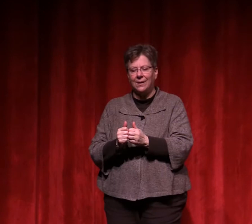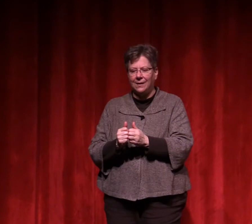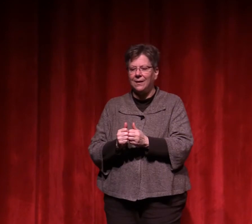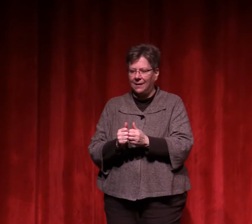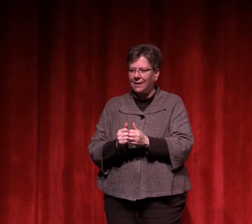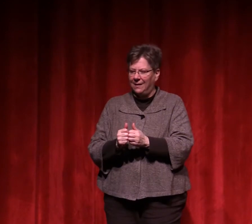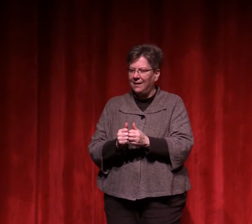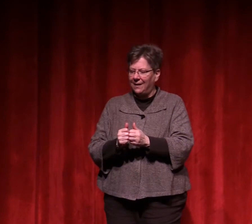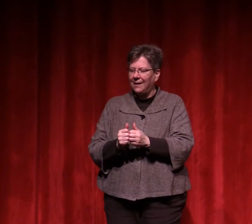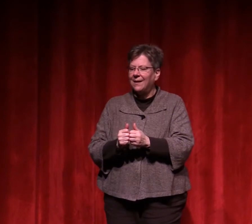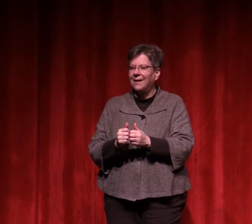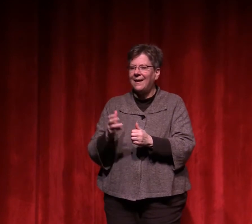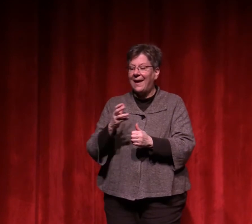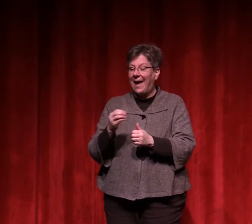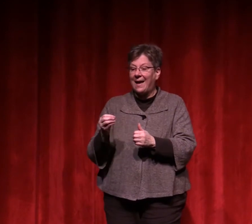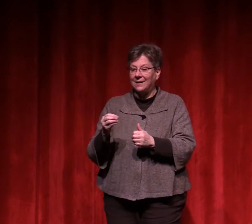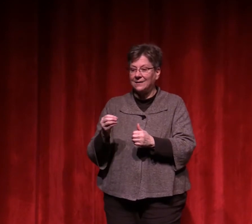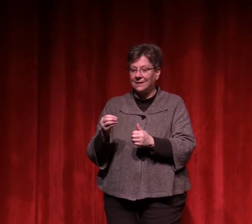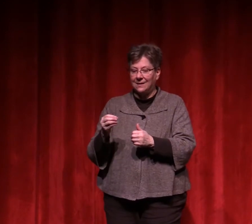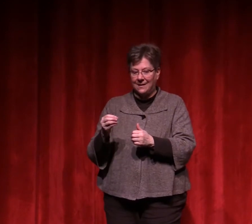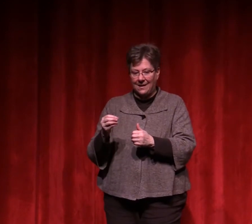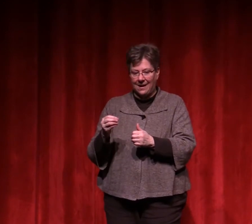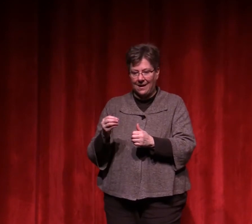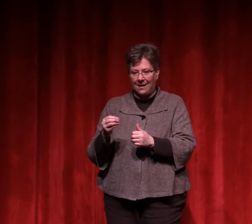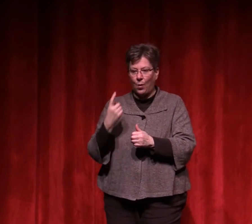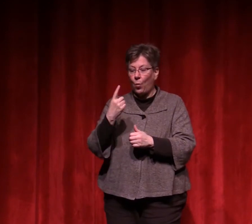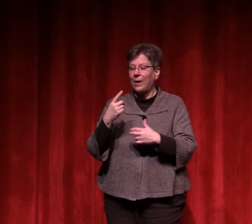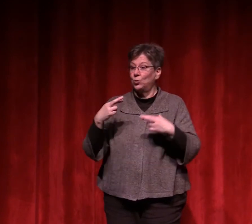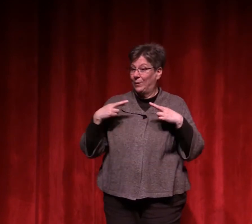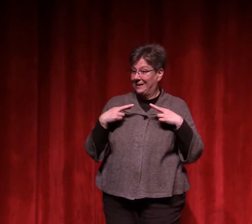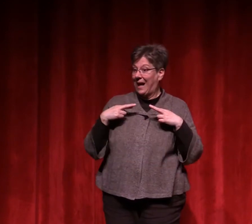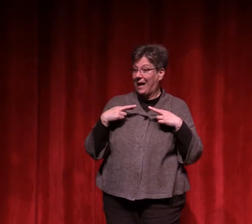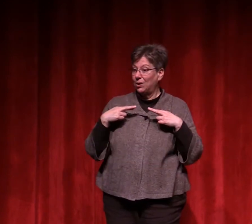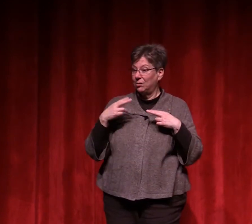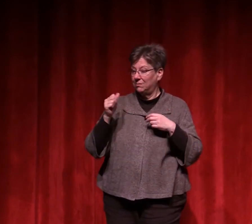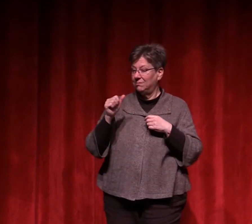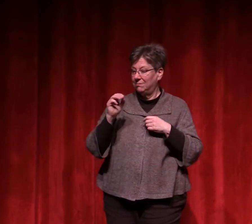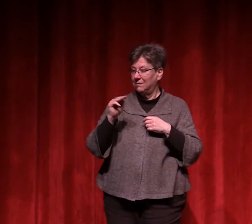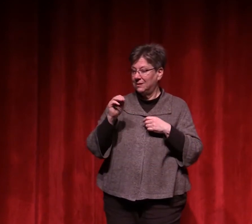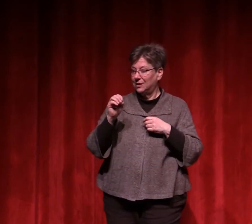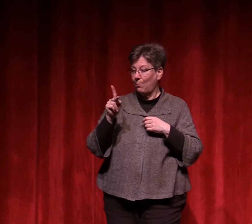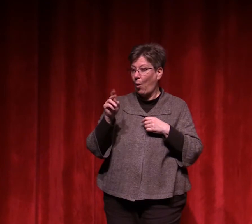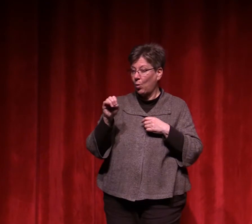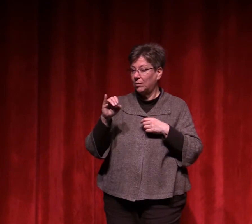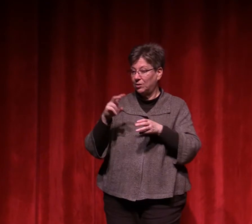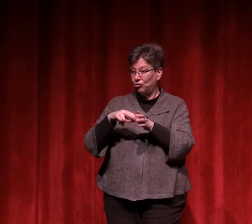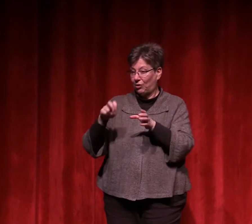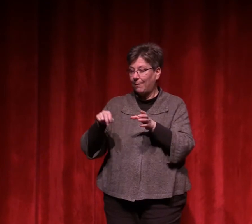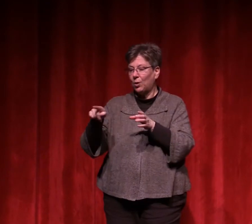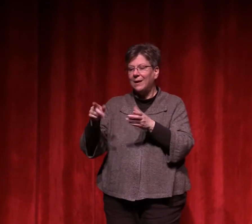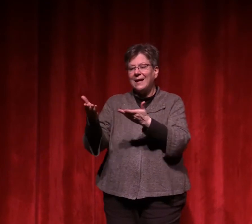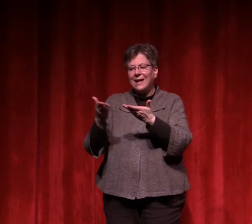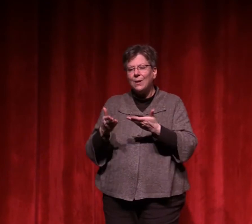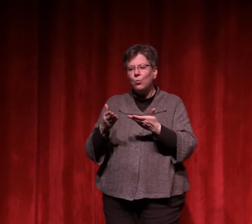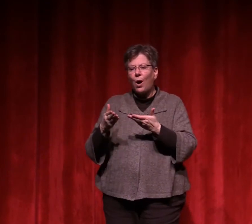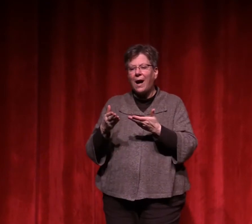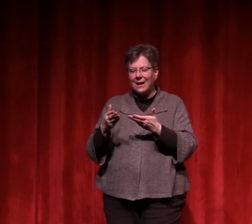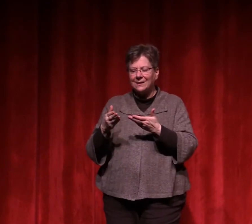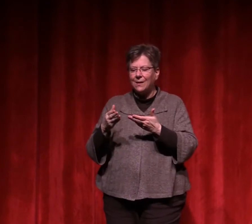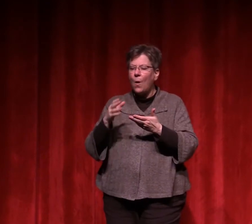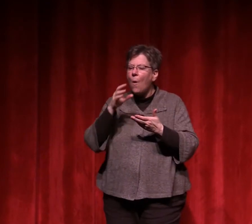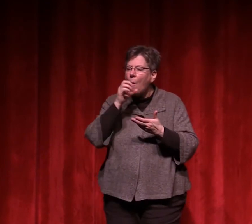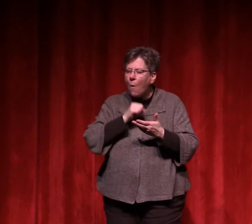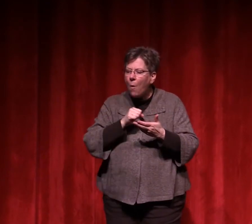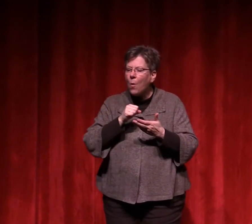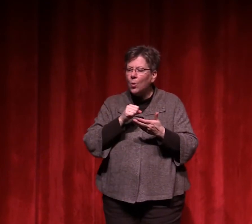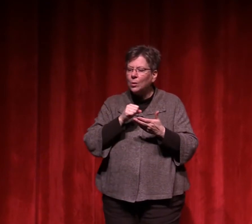took a while to get us together. And a recently retired smoke jumper who lived in Plains had brought vintage 1990